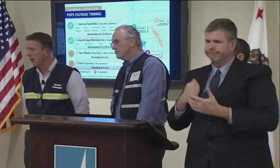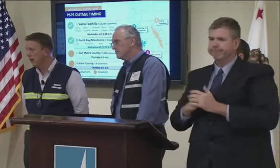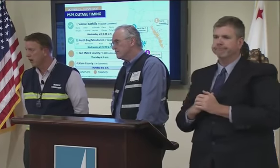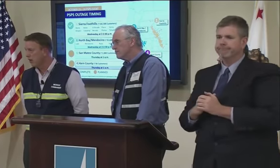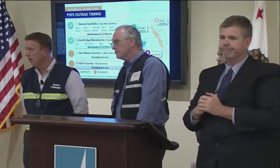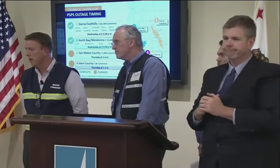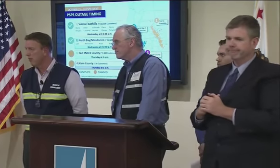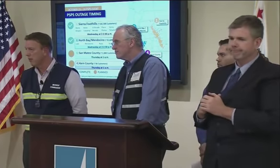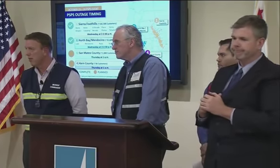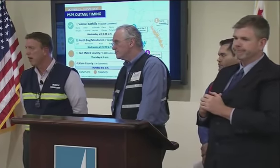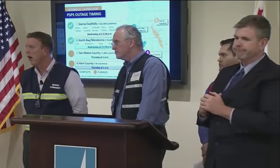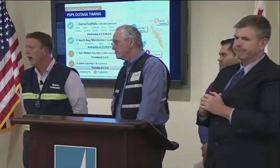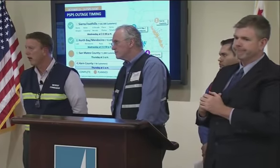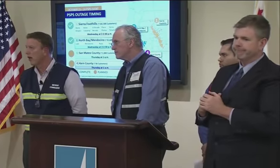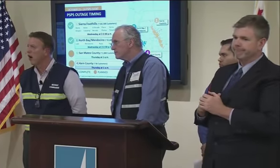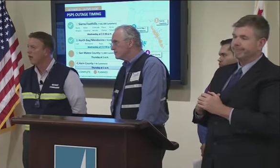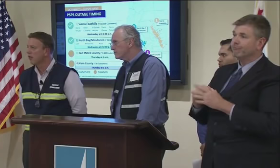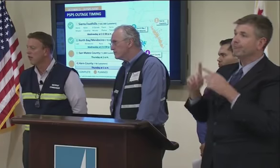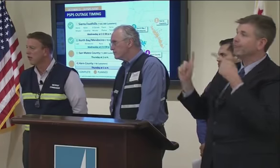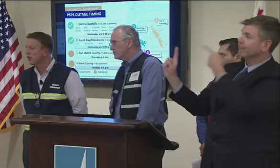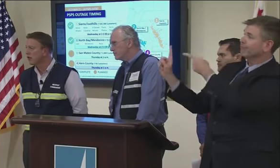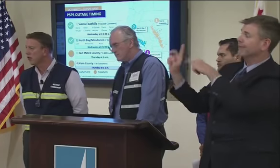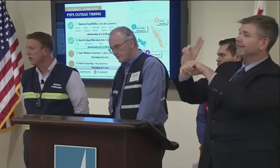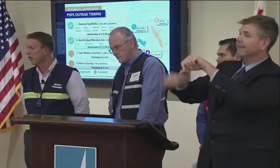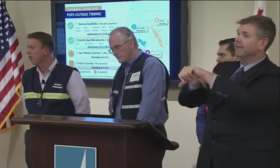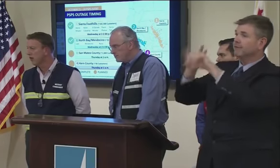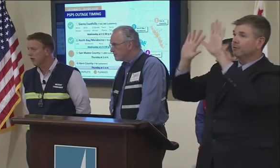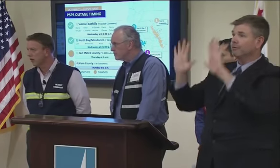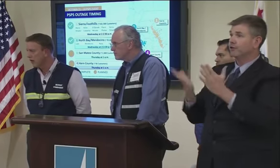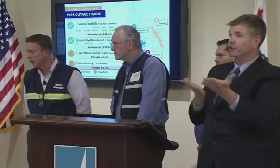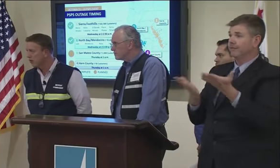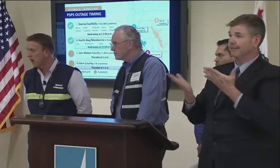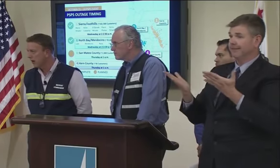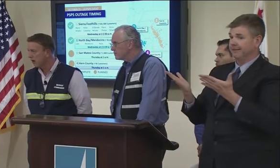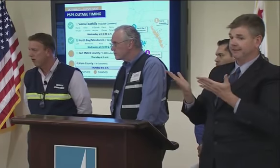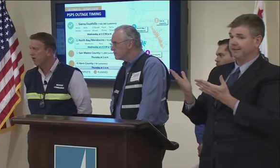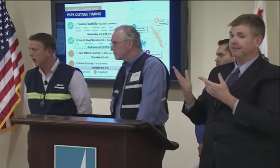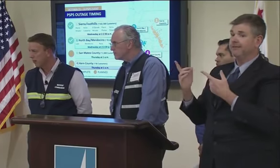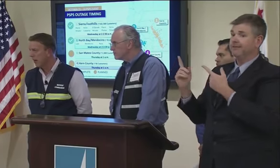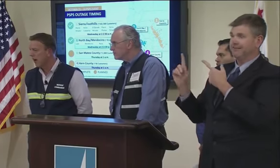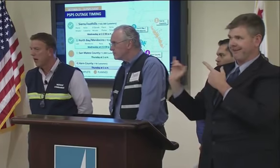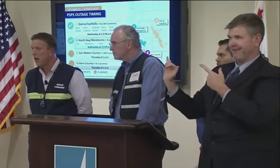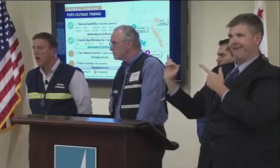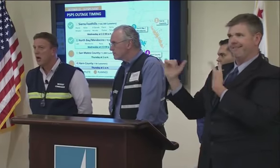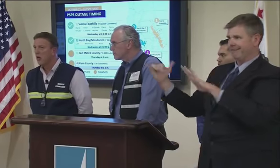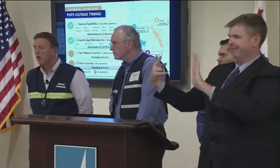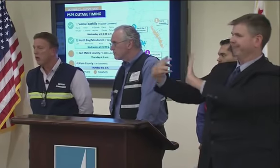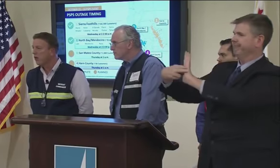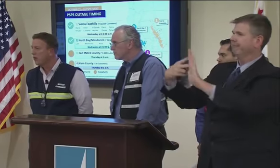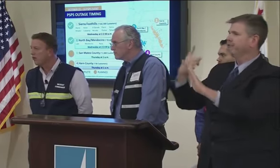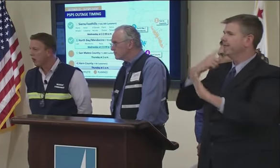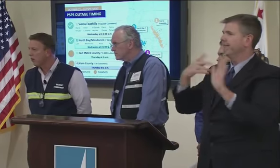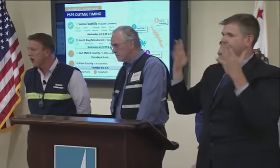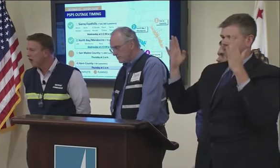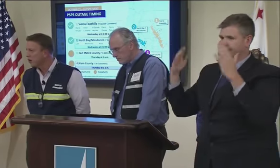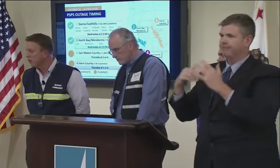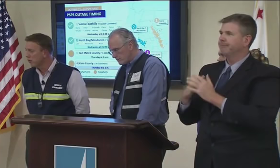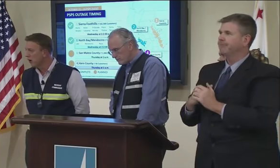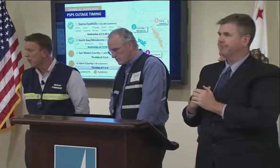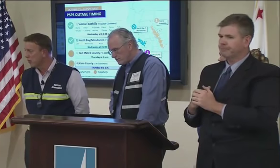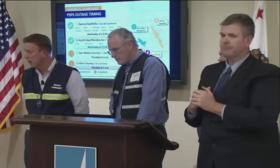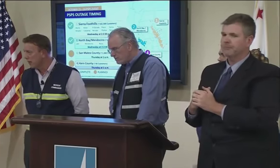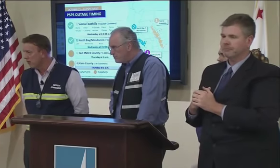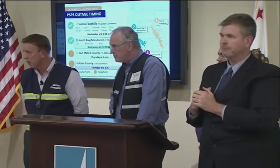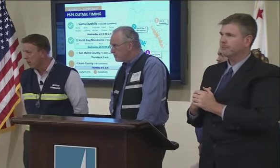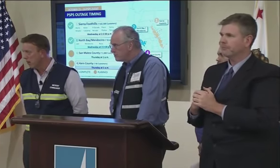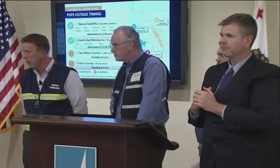of the area, our service territory, specifically the East Bay Hills, South Bay. Really what this comes down to is